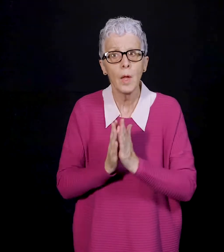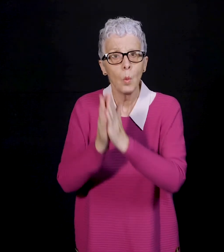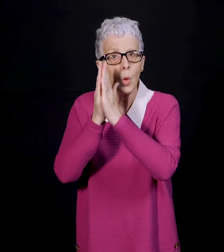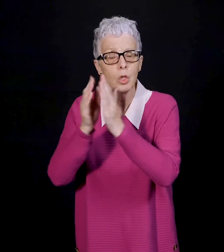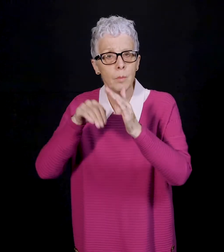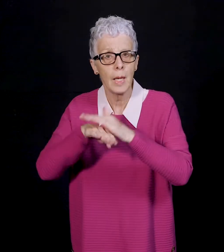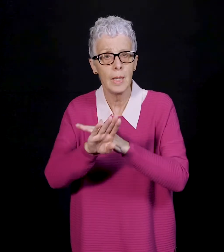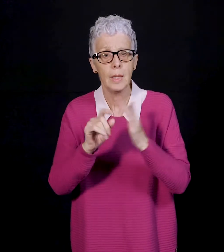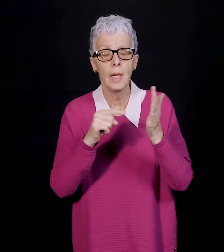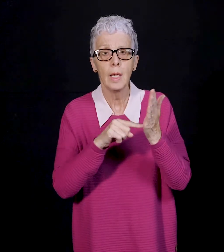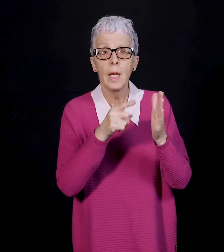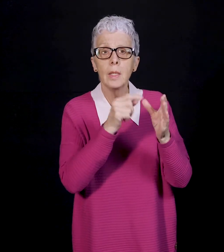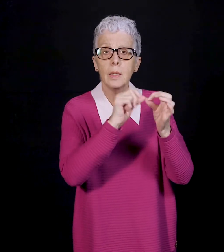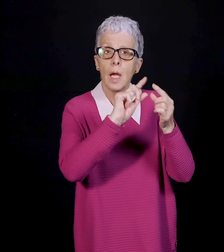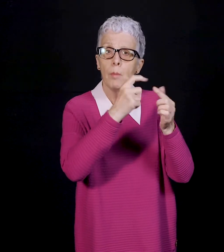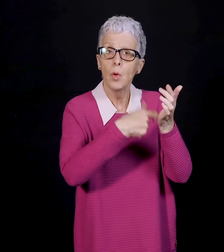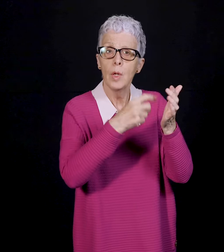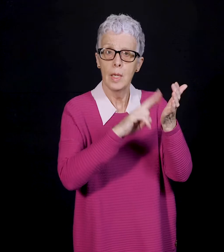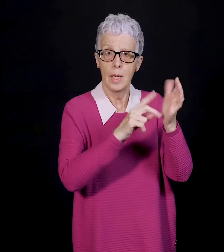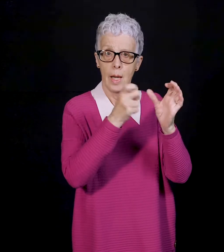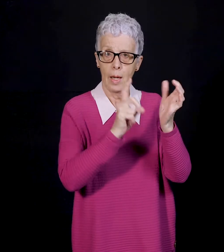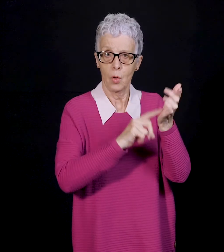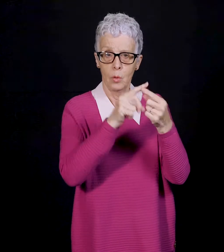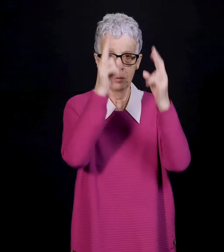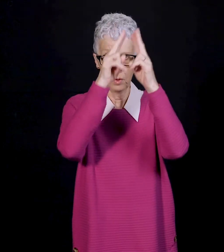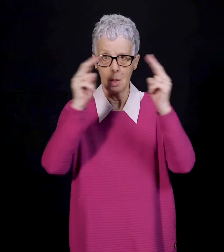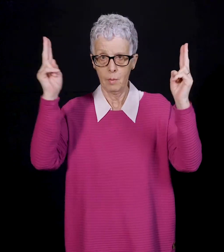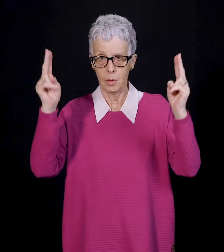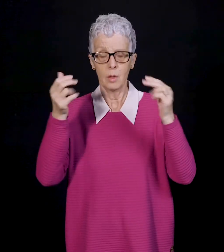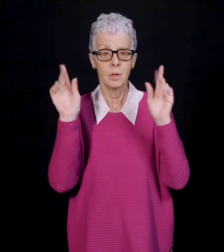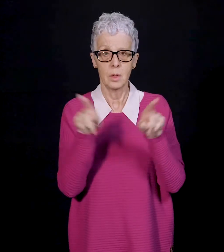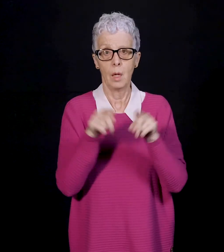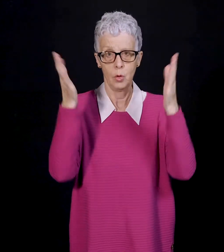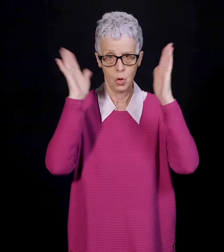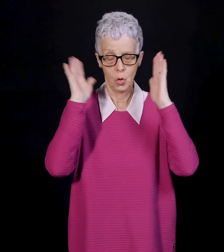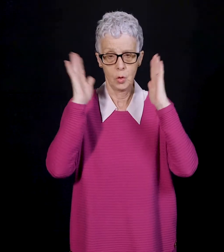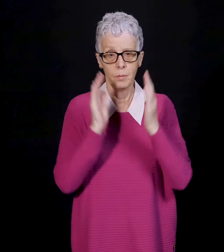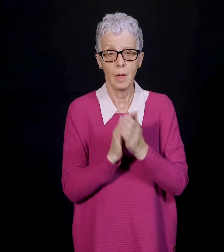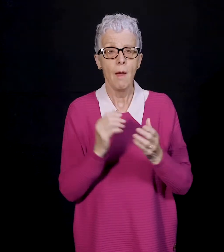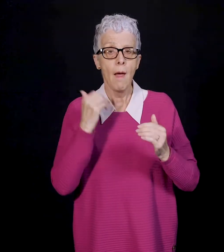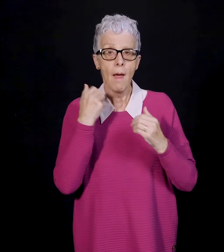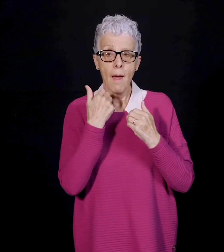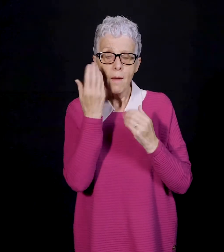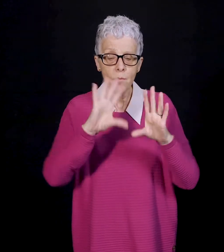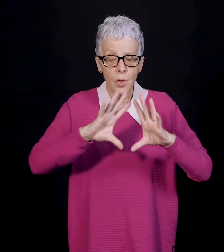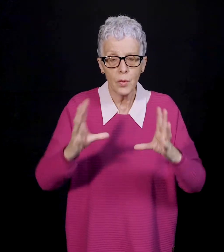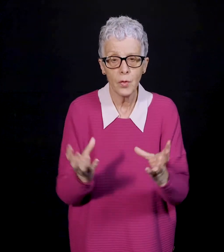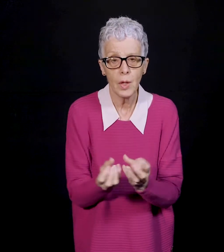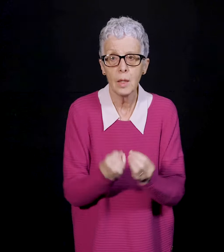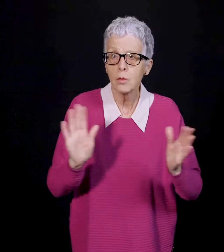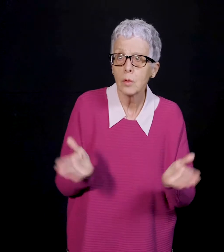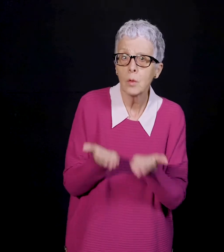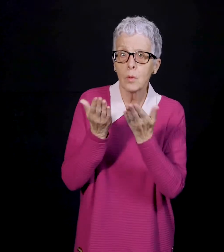tabernacle, which is the very place where the Day of Atonement was played out. All the things to do with the various offerings, the